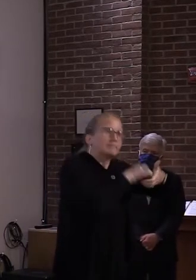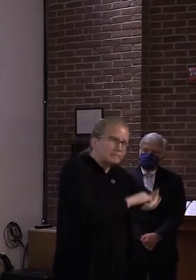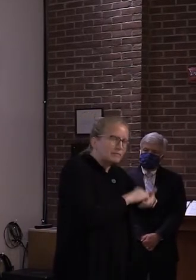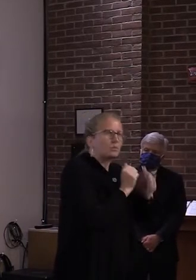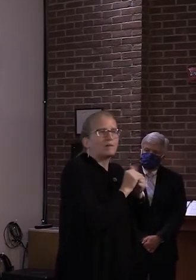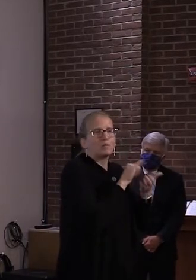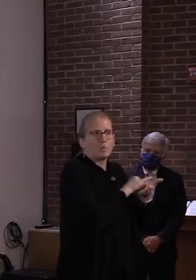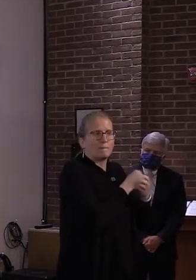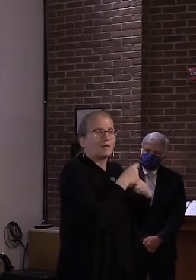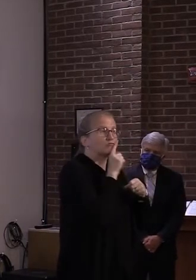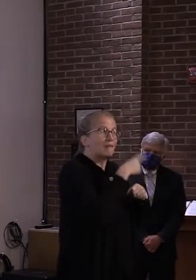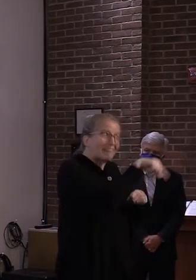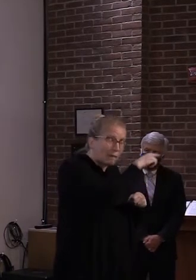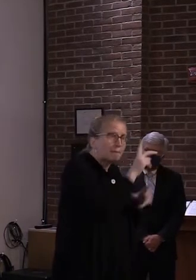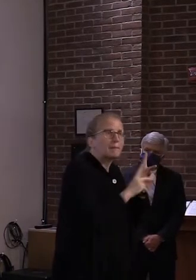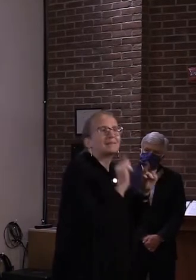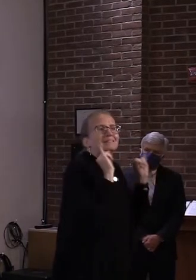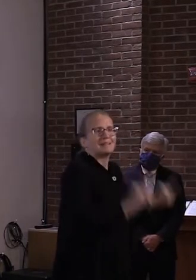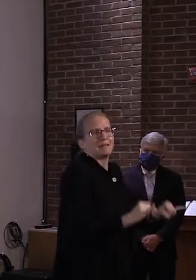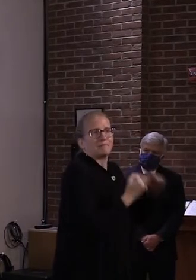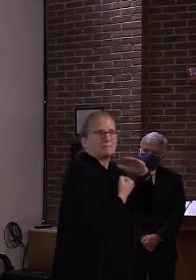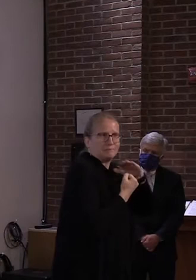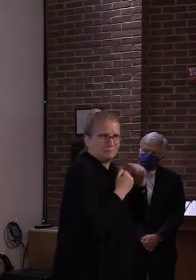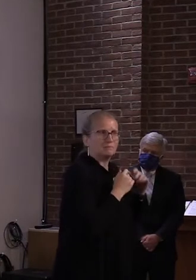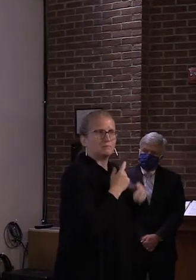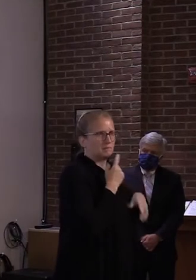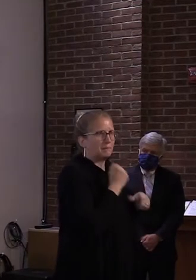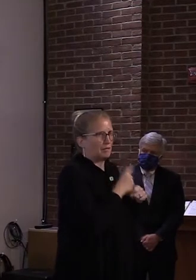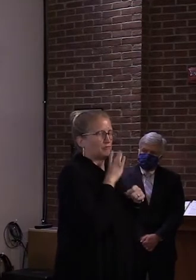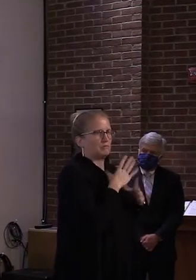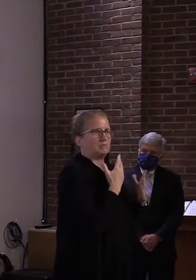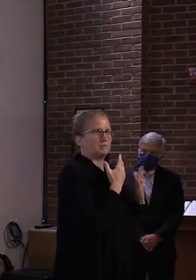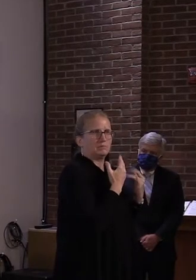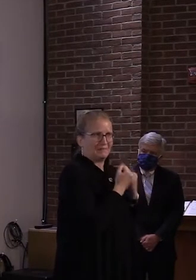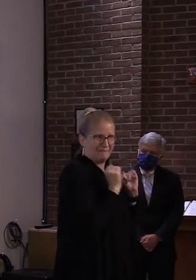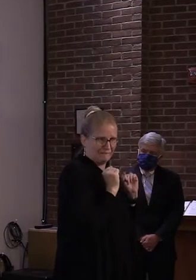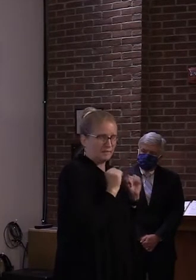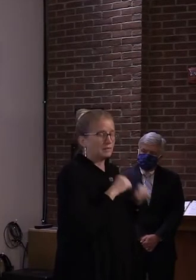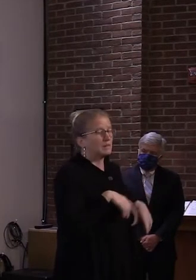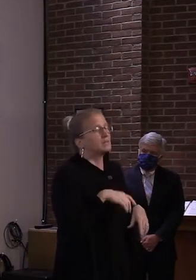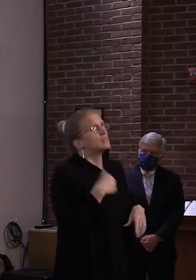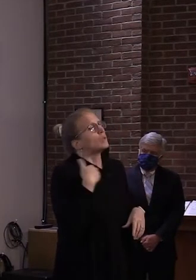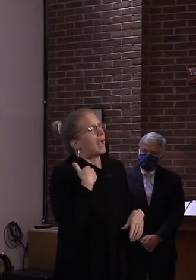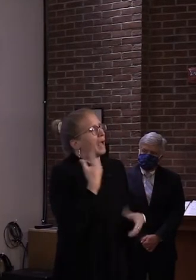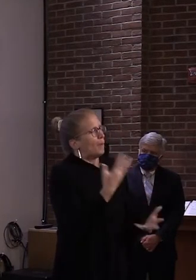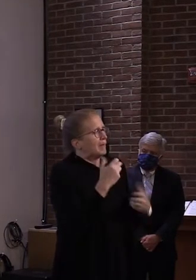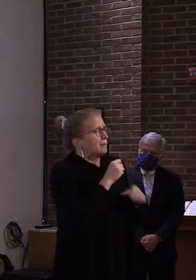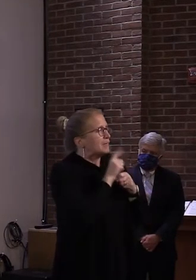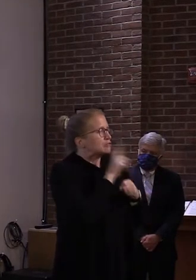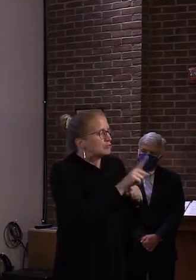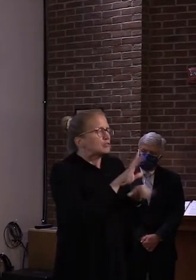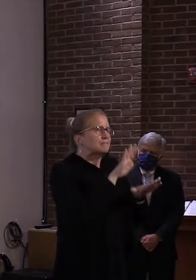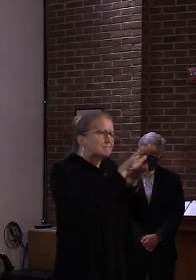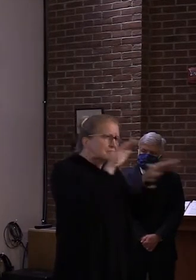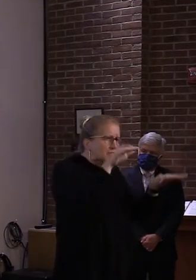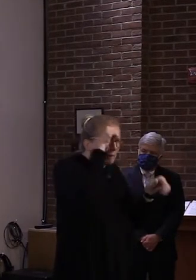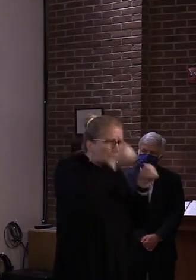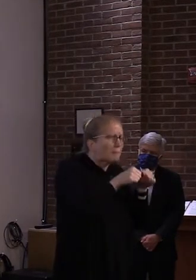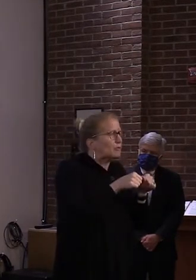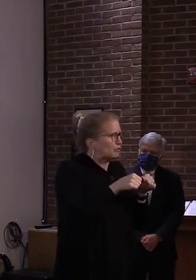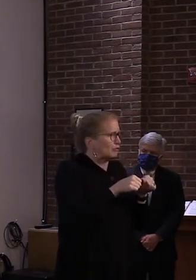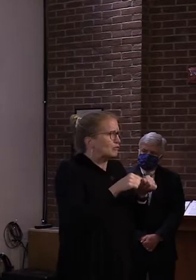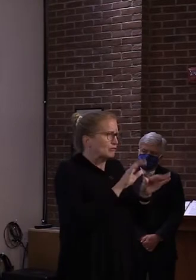I do want to make a specific statement for the benefit of the public. again, to be reassuring, but not to be